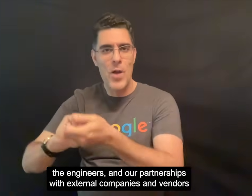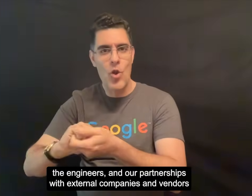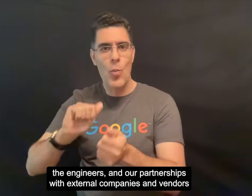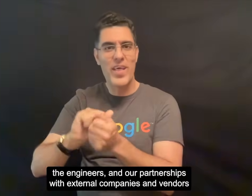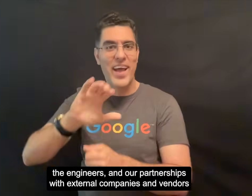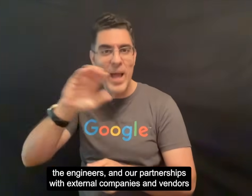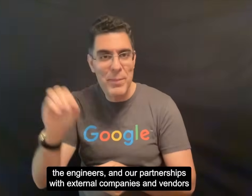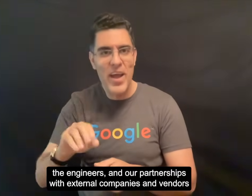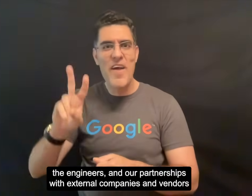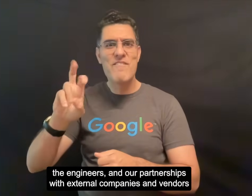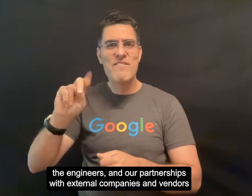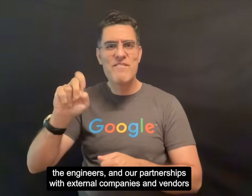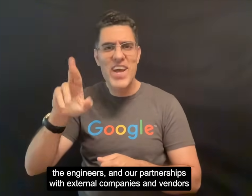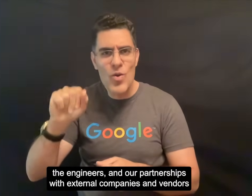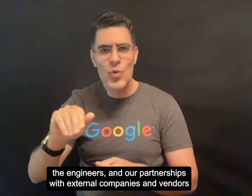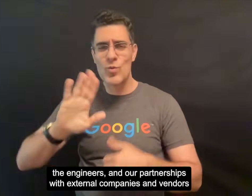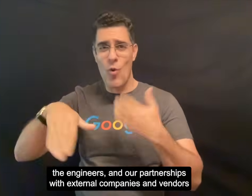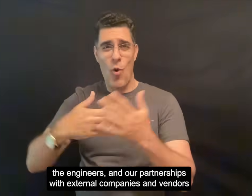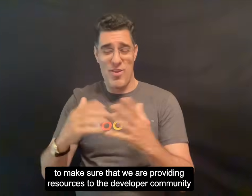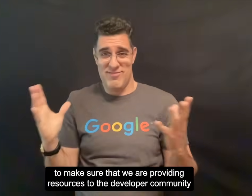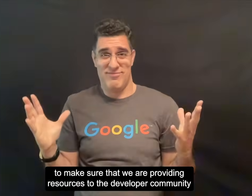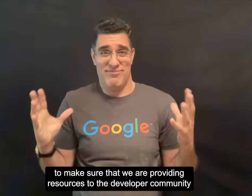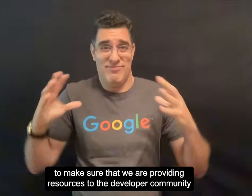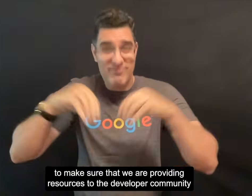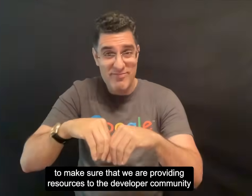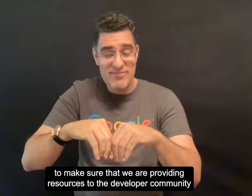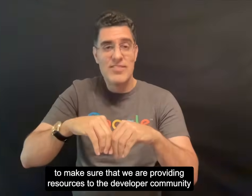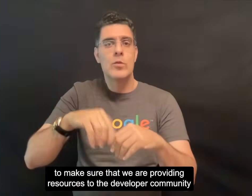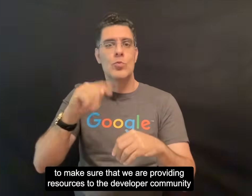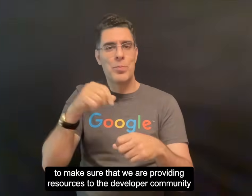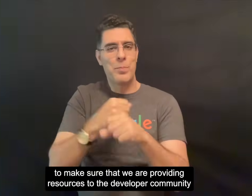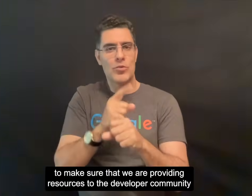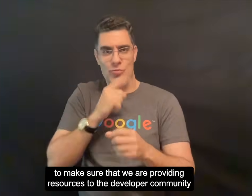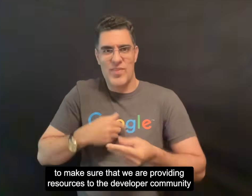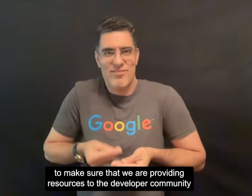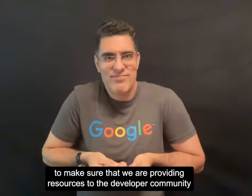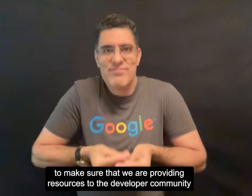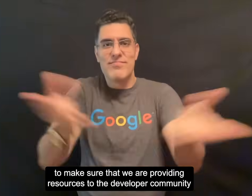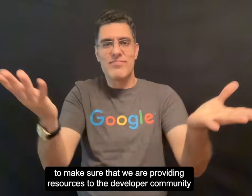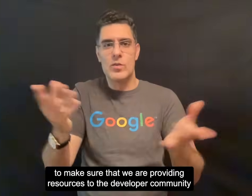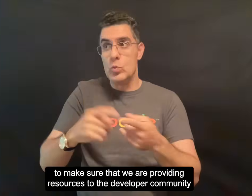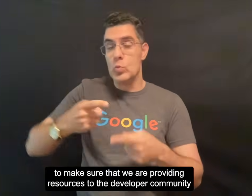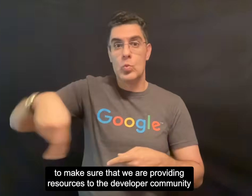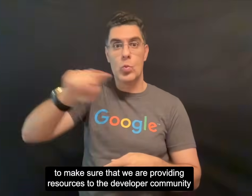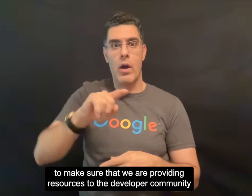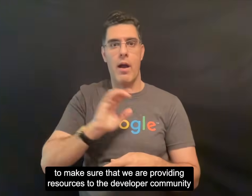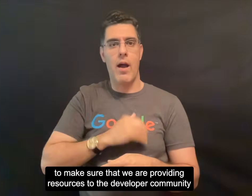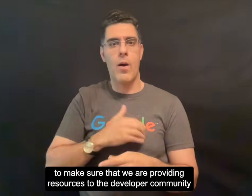and our partnerships with external companies and vendors, to make sure that we are providing resources to the developer community